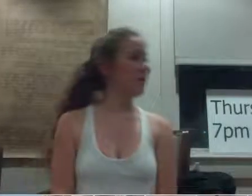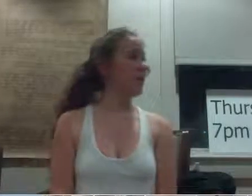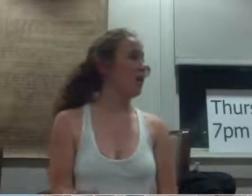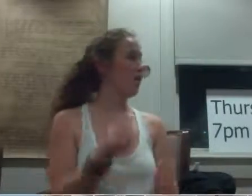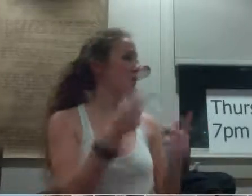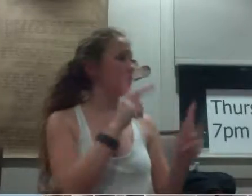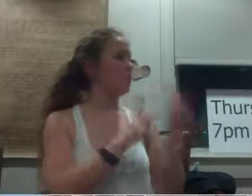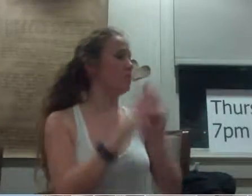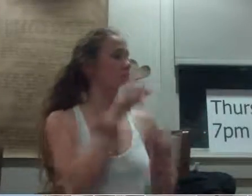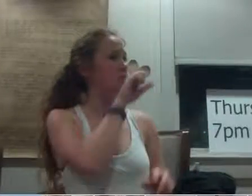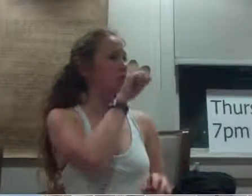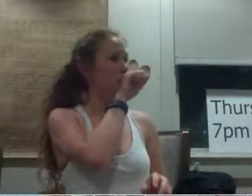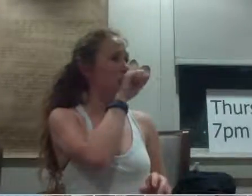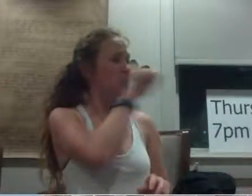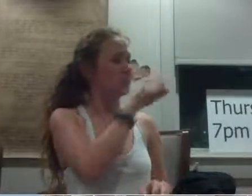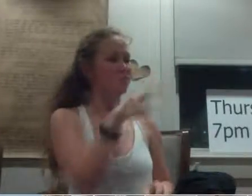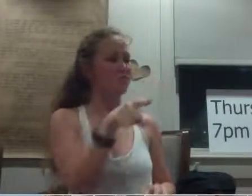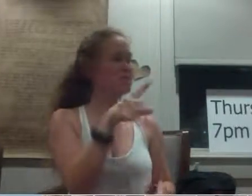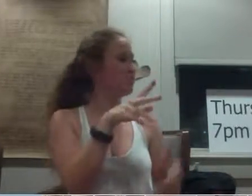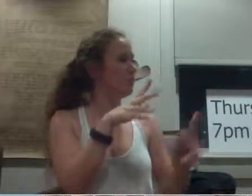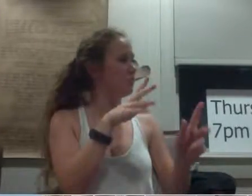they're not funny. And people love